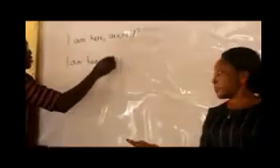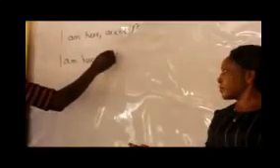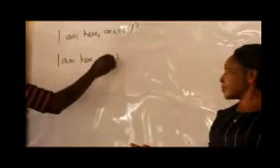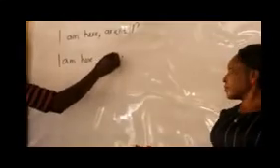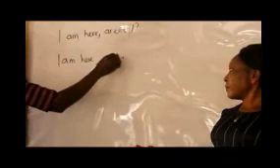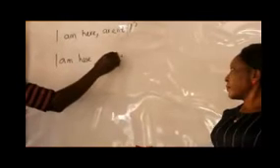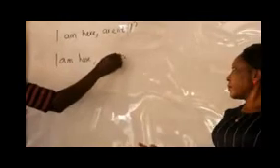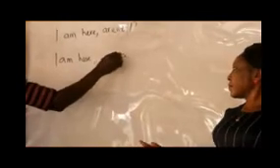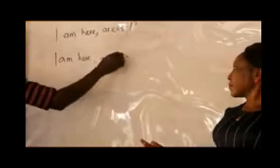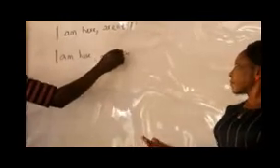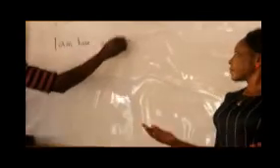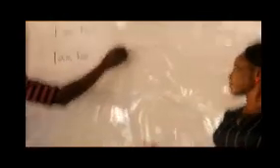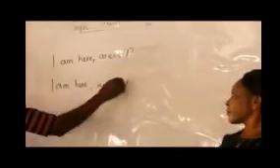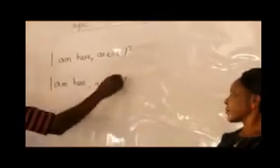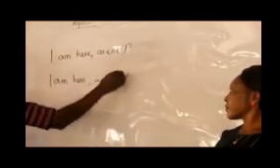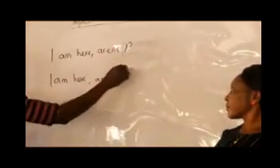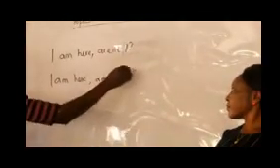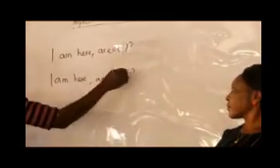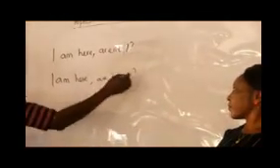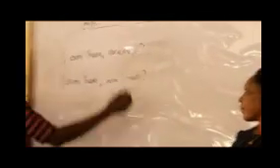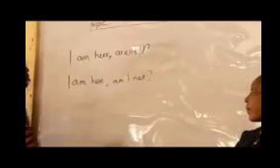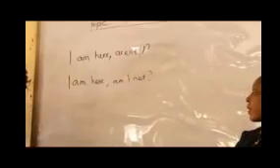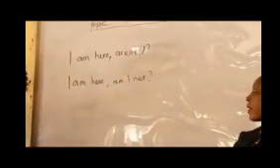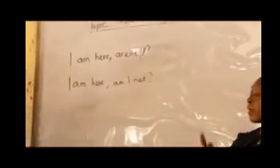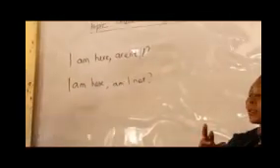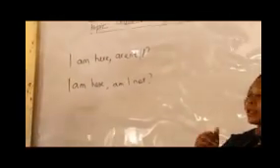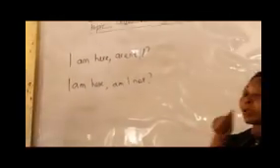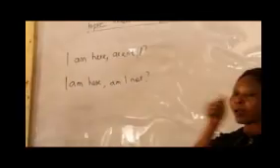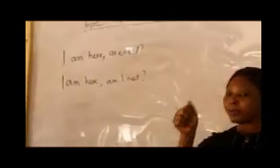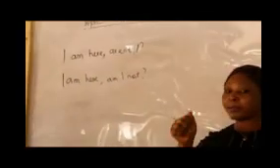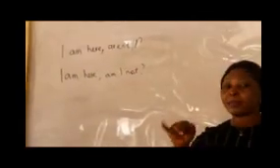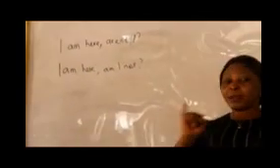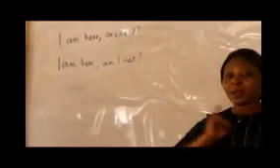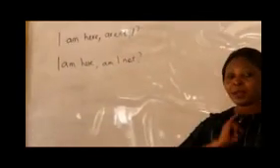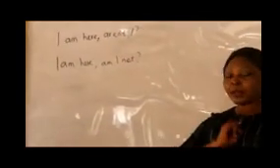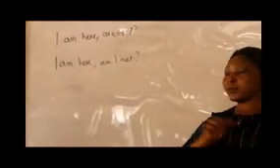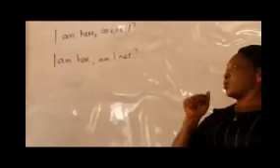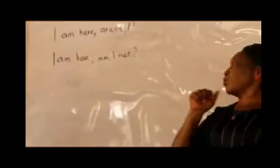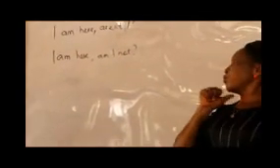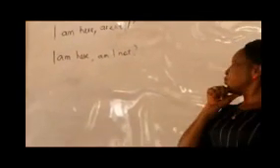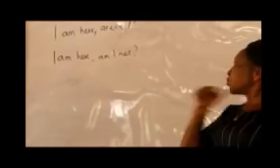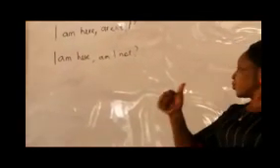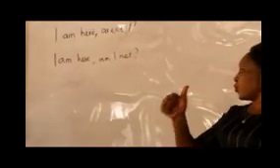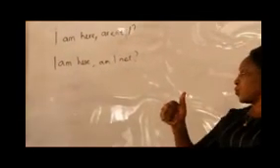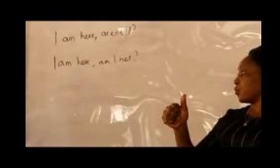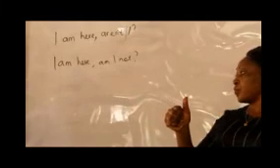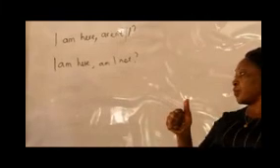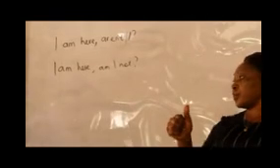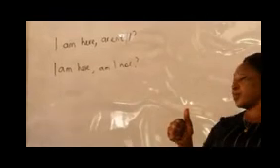Then someone can say, am I not? Am I not? So, but